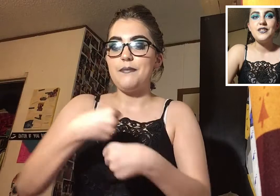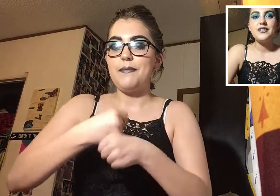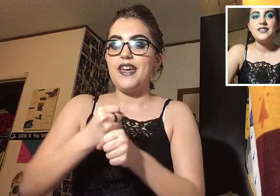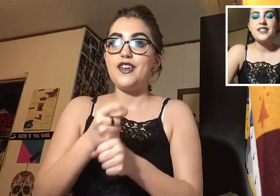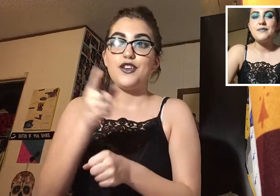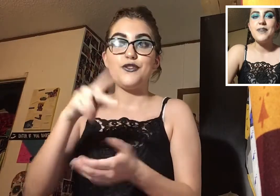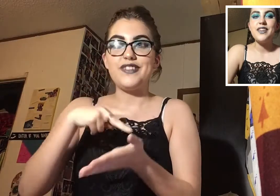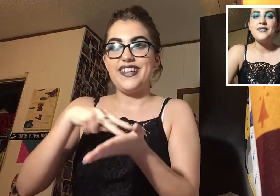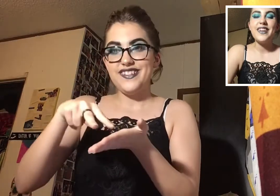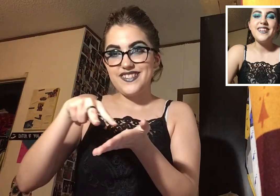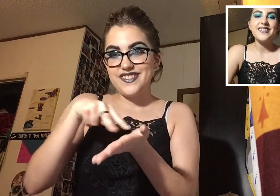Does it make you dance?